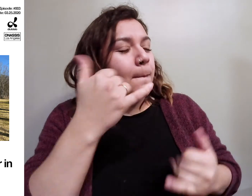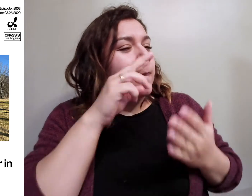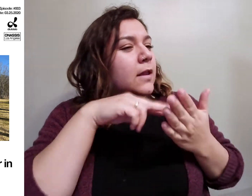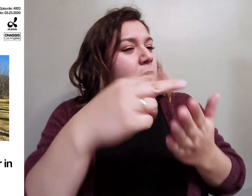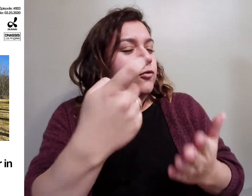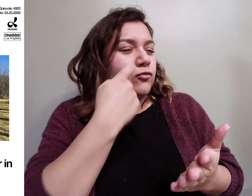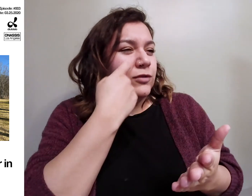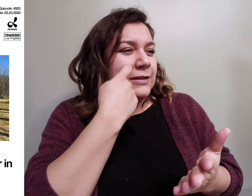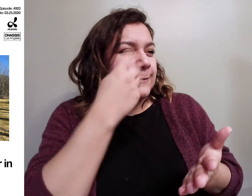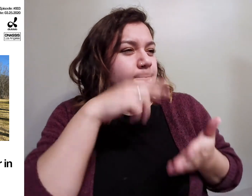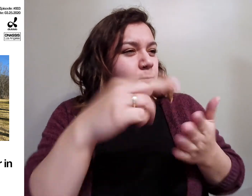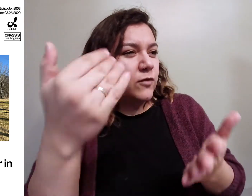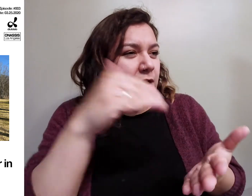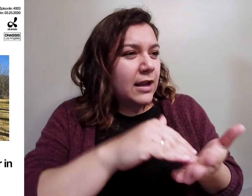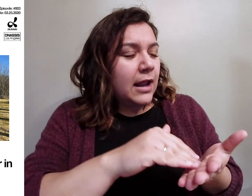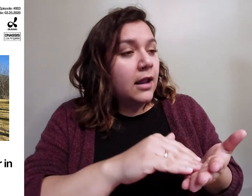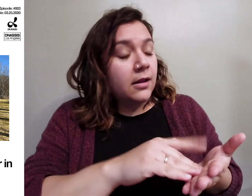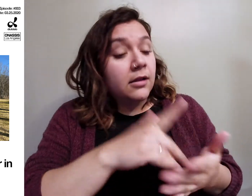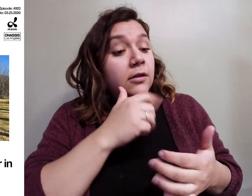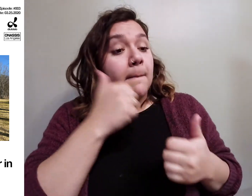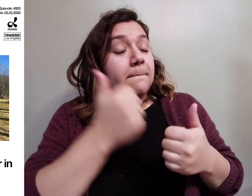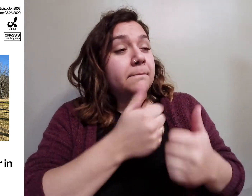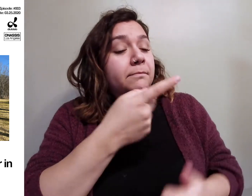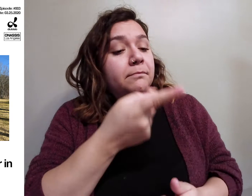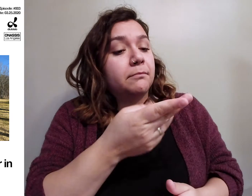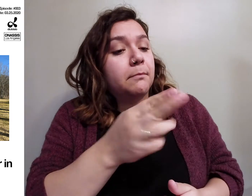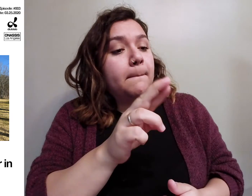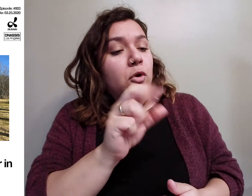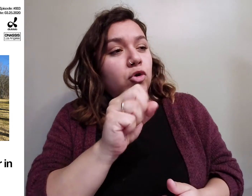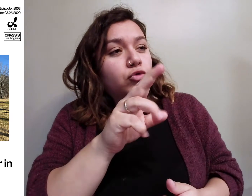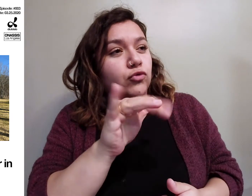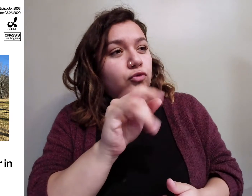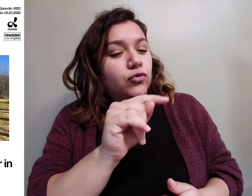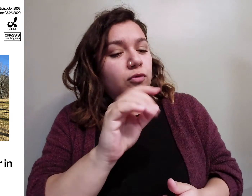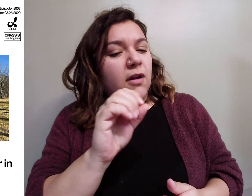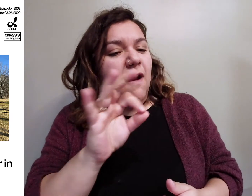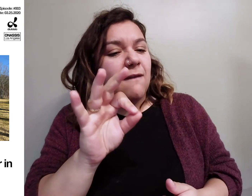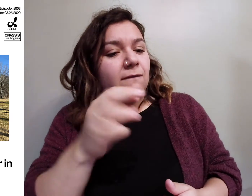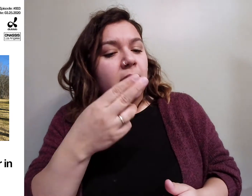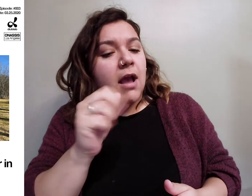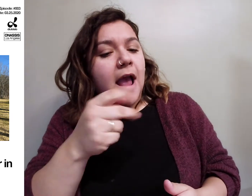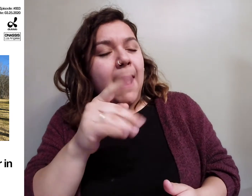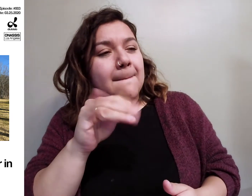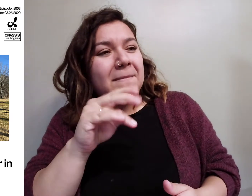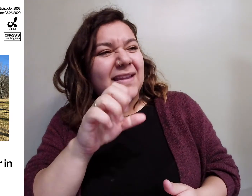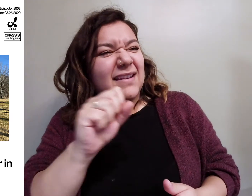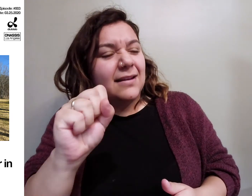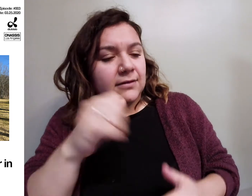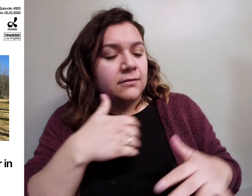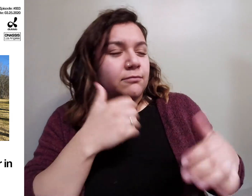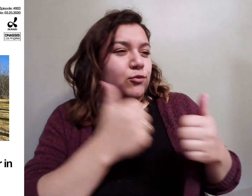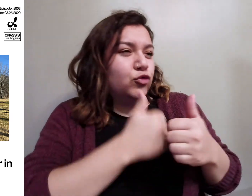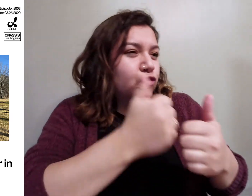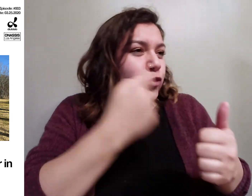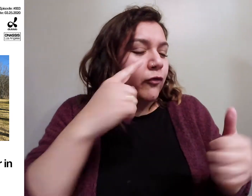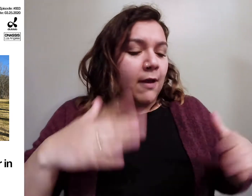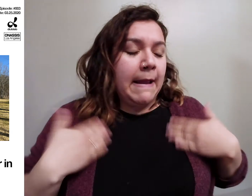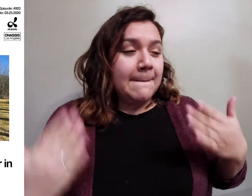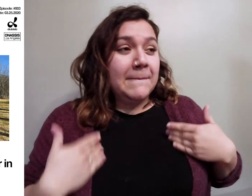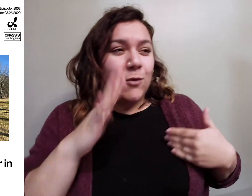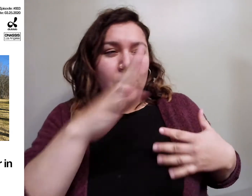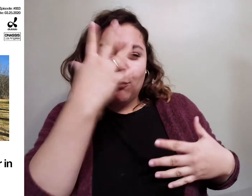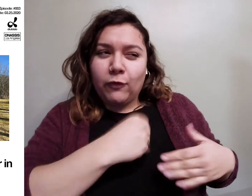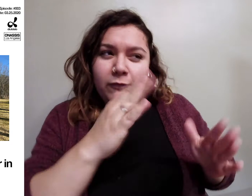reread recently "And the Pursuit of Happiness," one of your beautiful books, and